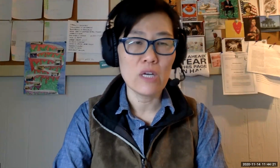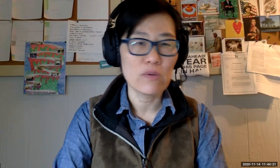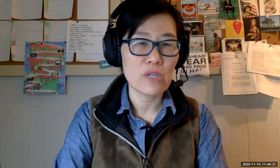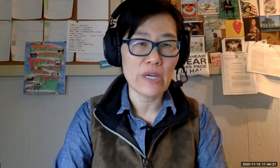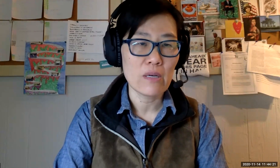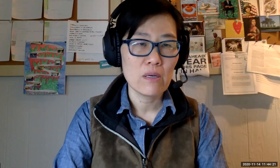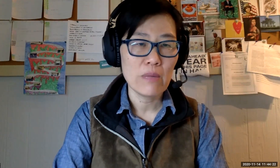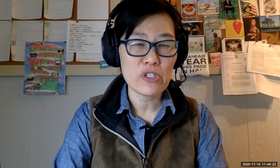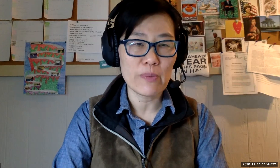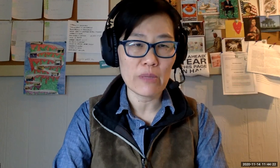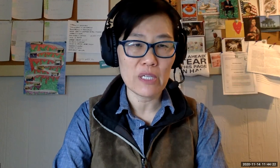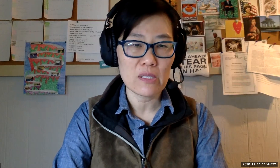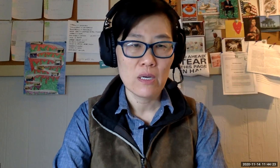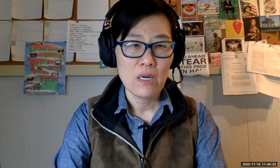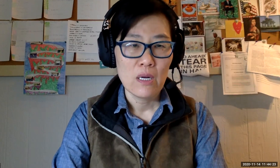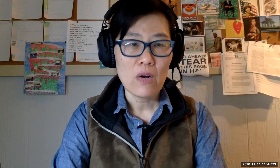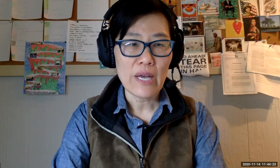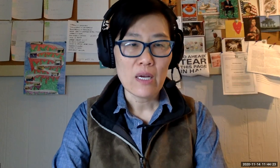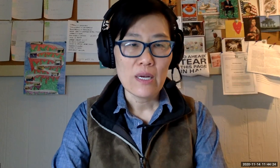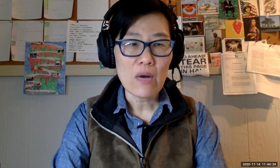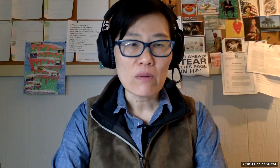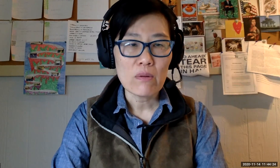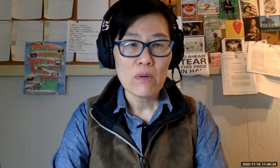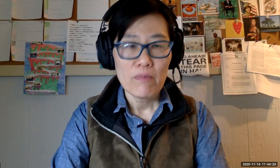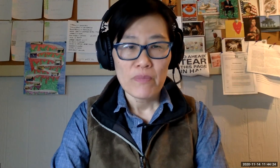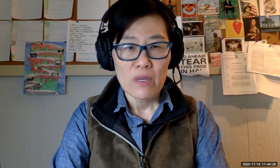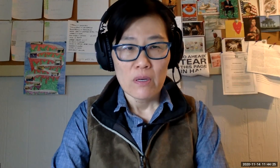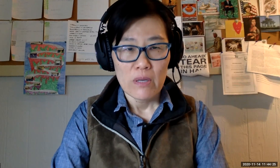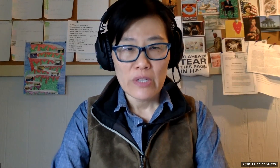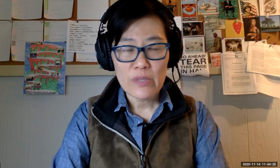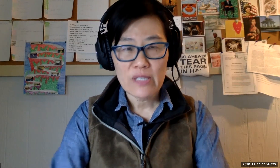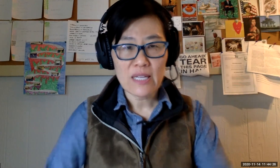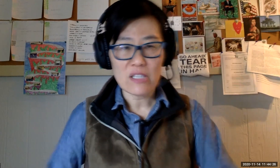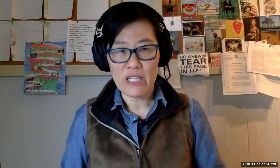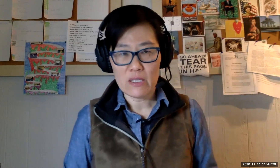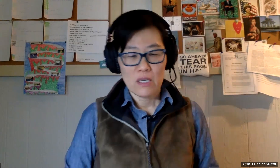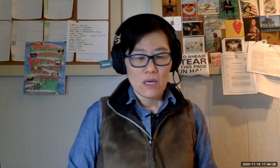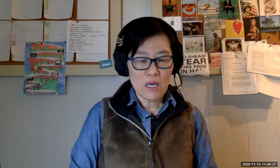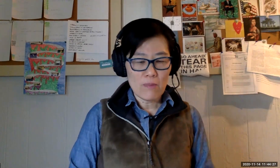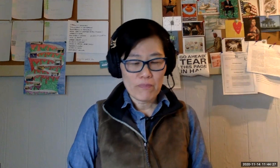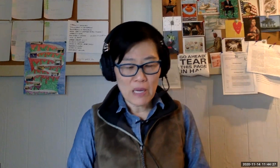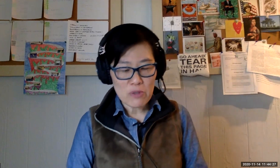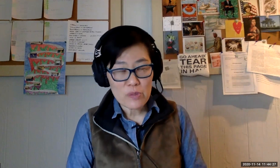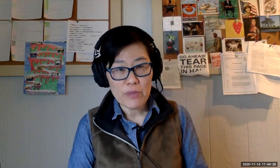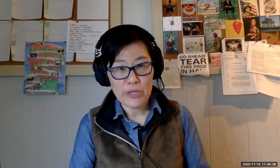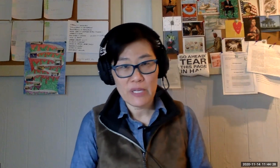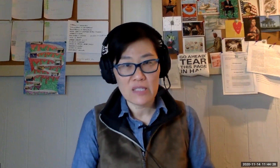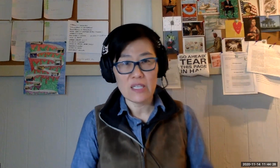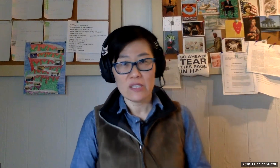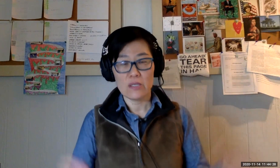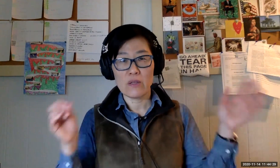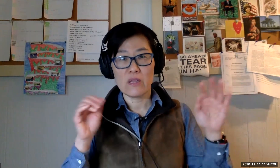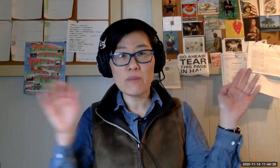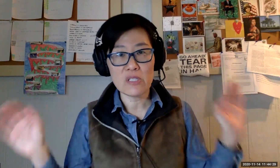Oh, no, sorry. Publishers Marketplace. Okay, now, here's the reason it's last on my list. Publishers